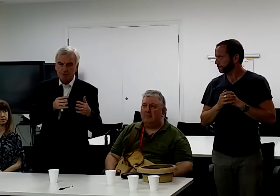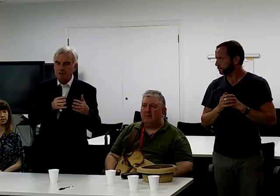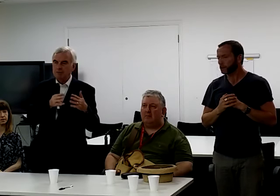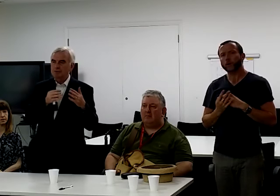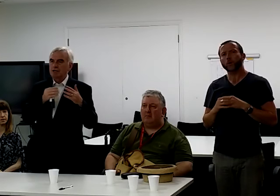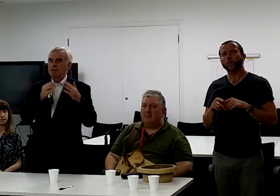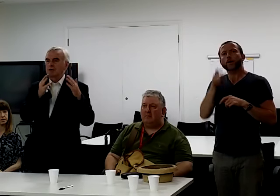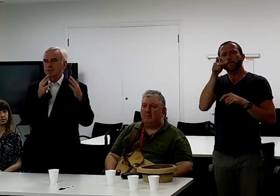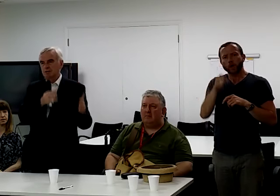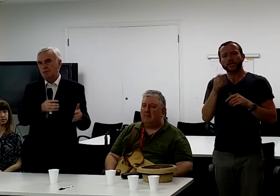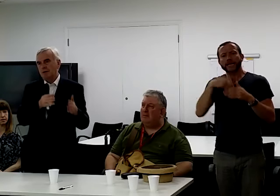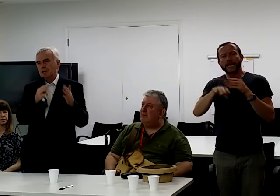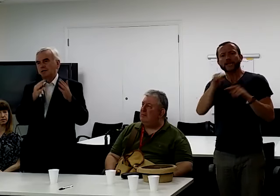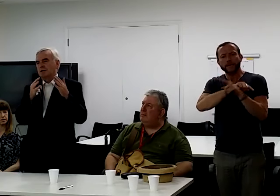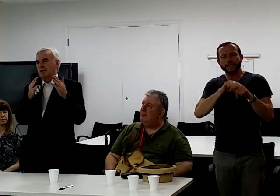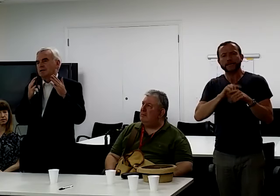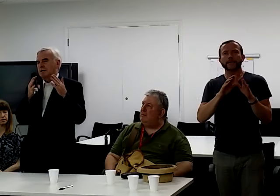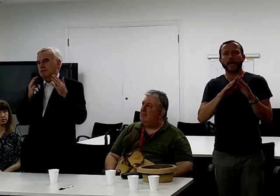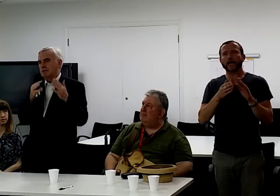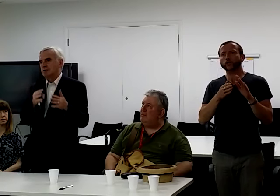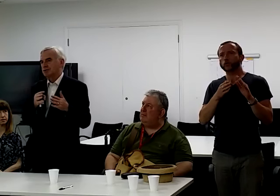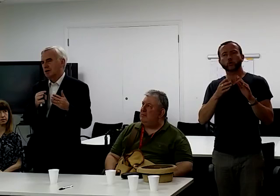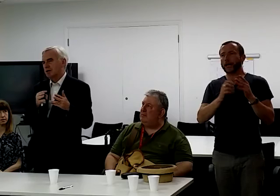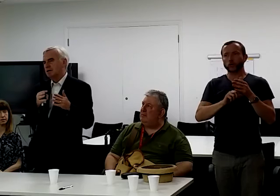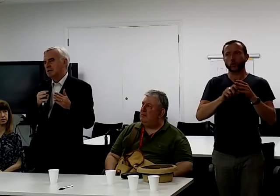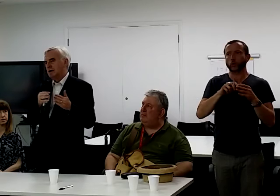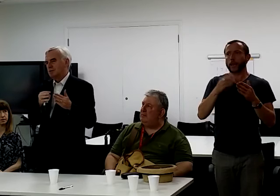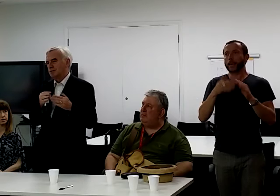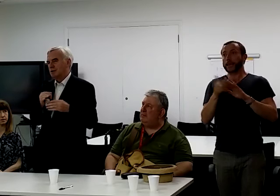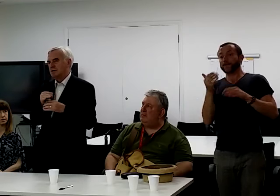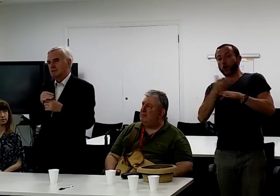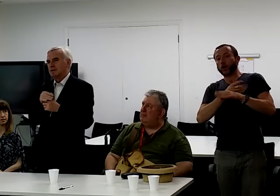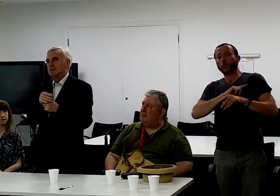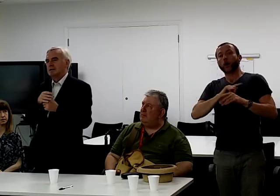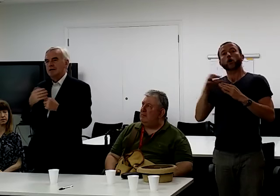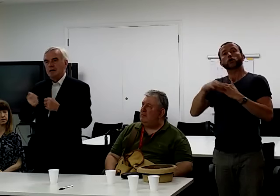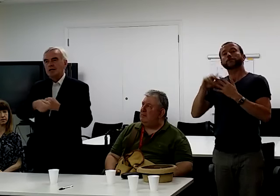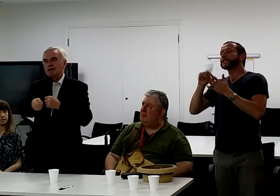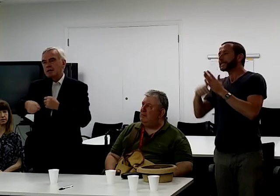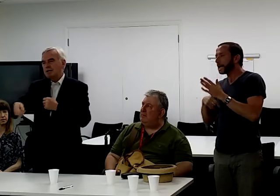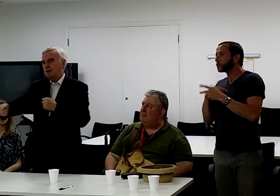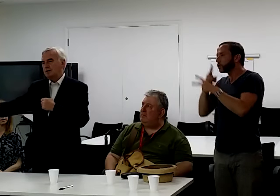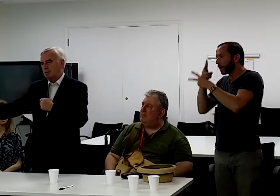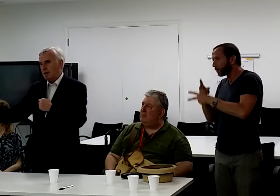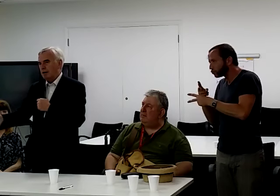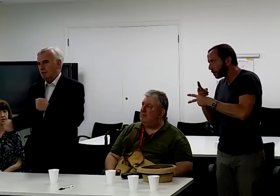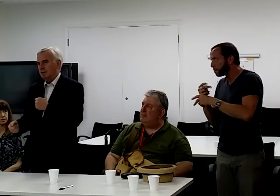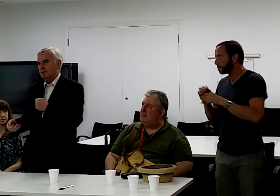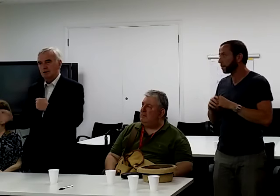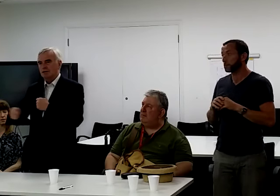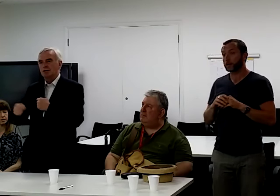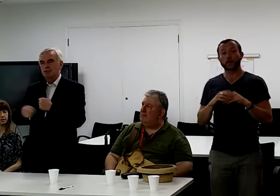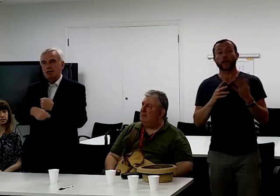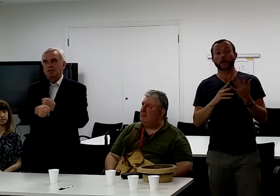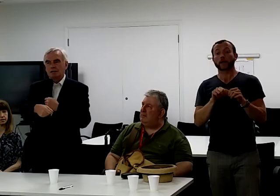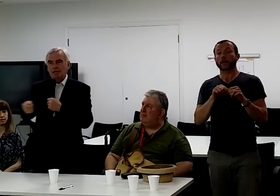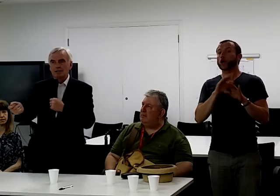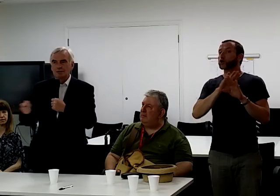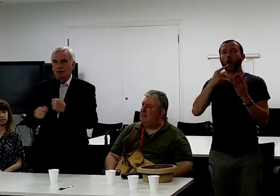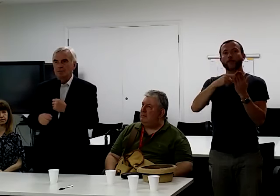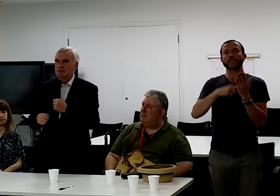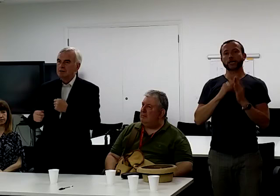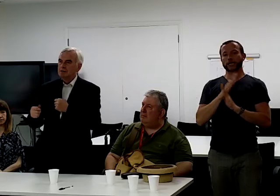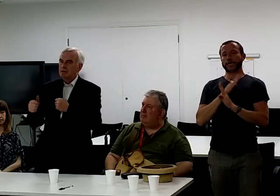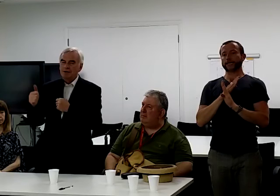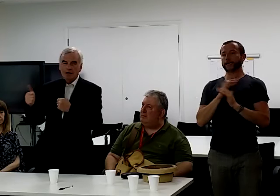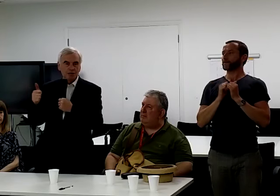is disabled and has to feed him on a regular basis, went back. Another had to get the last train up to Runcorn. And they then laid round a paper, not on the agenda,